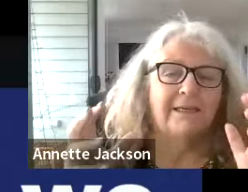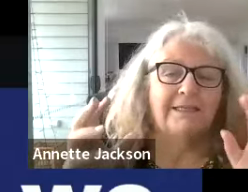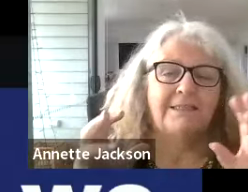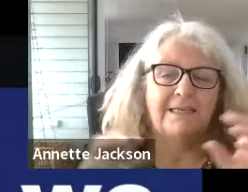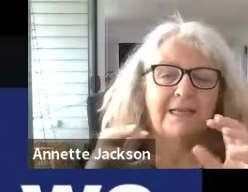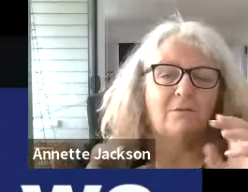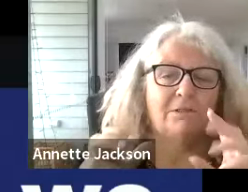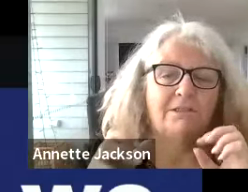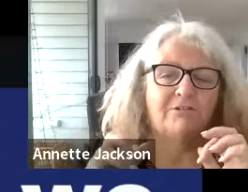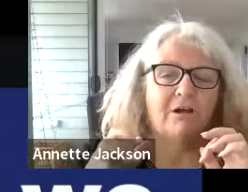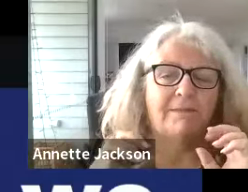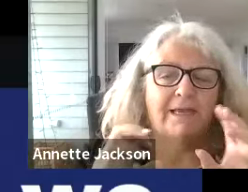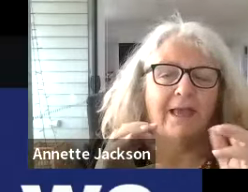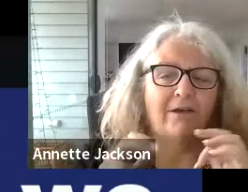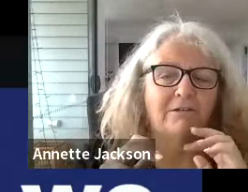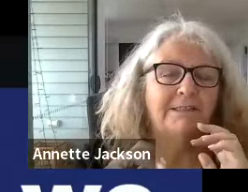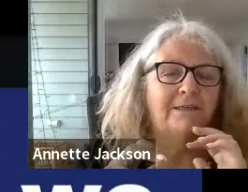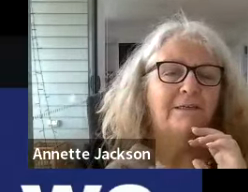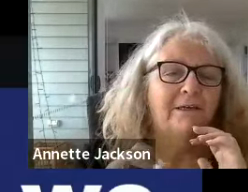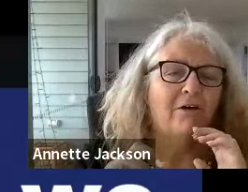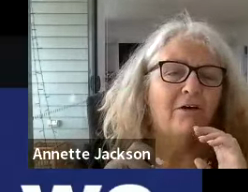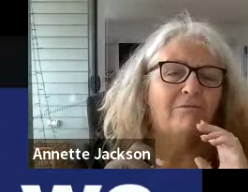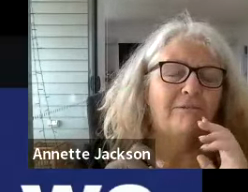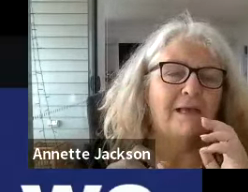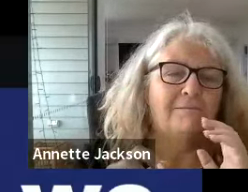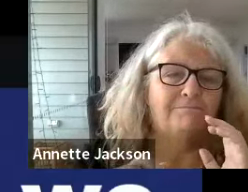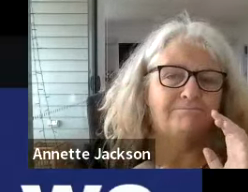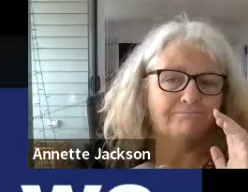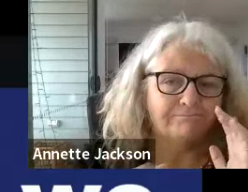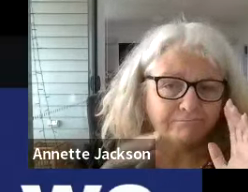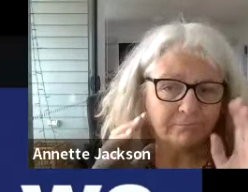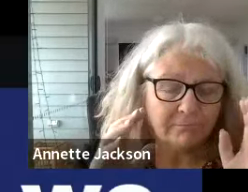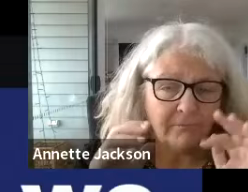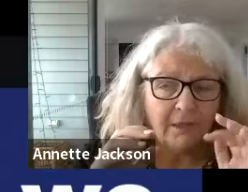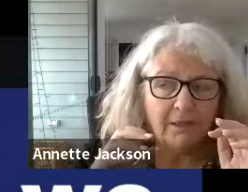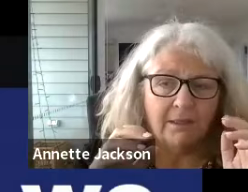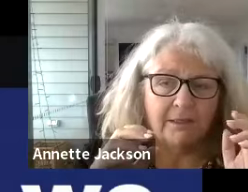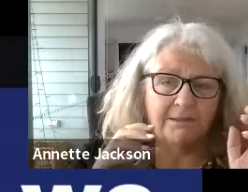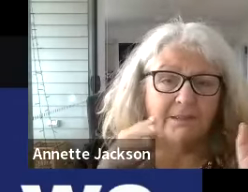actually is there to help to describe that chaos of